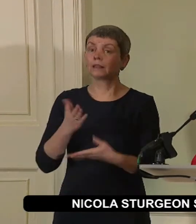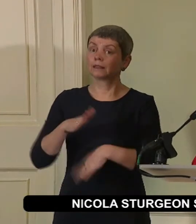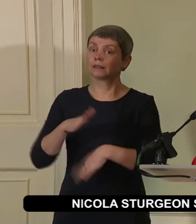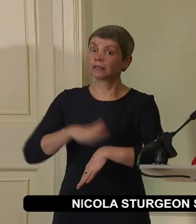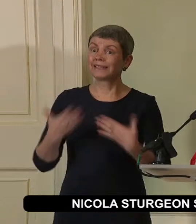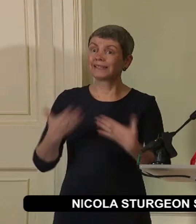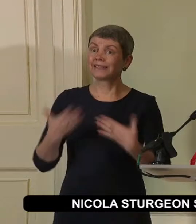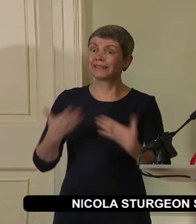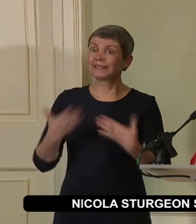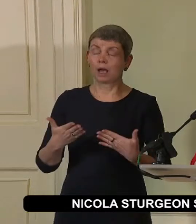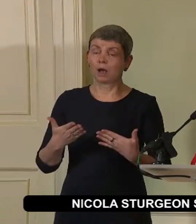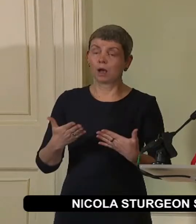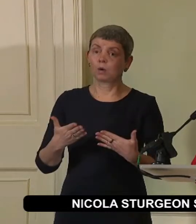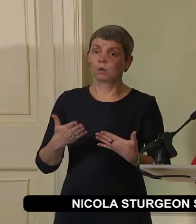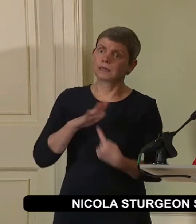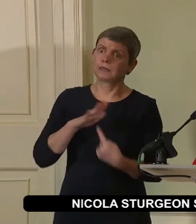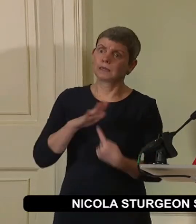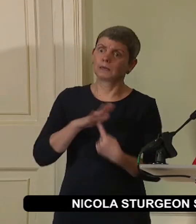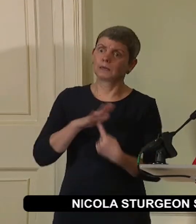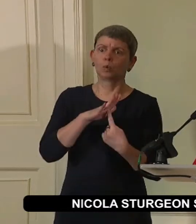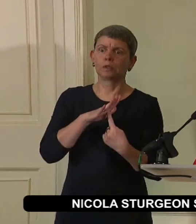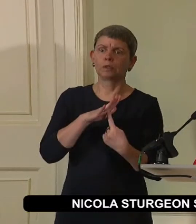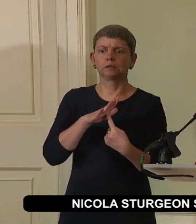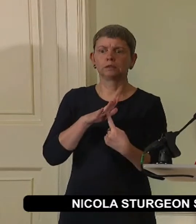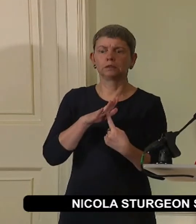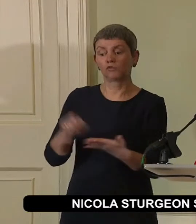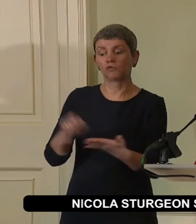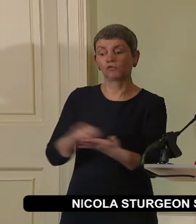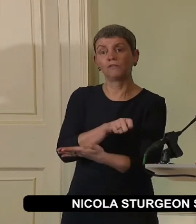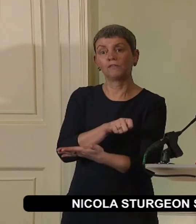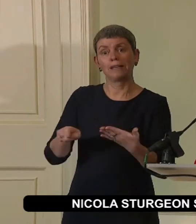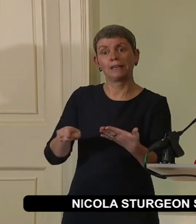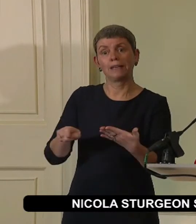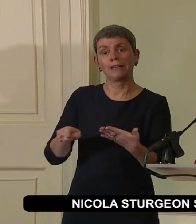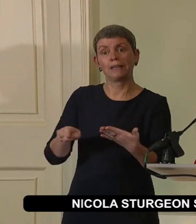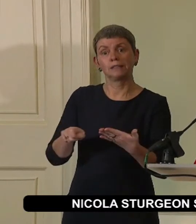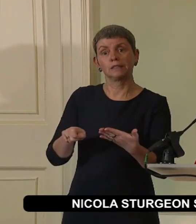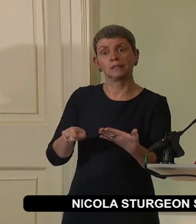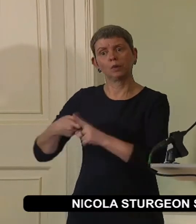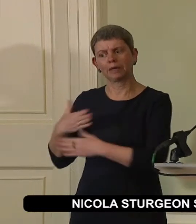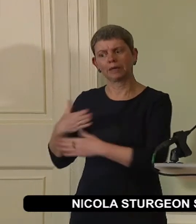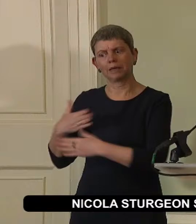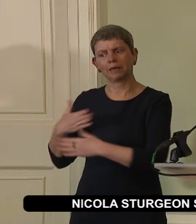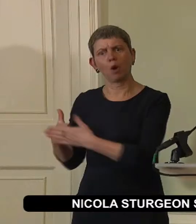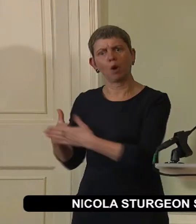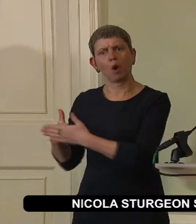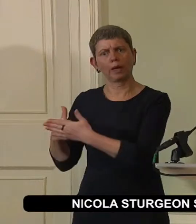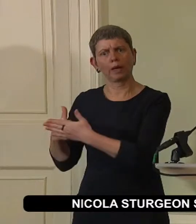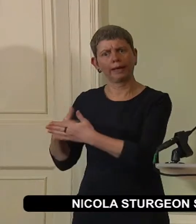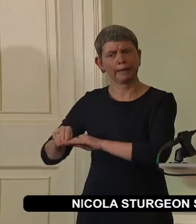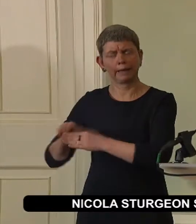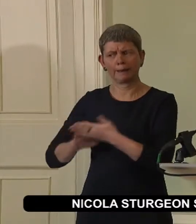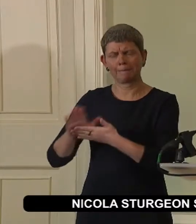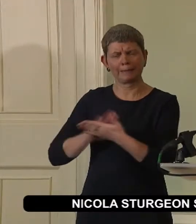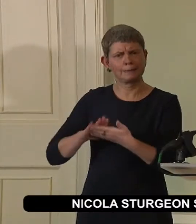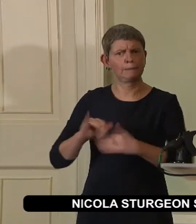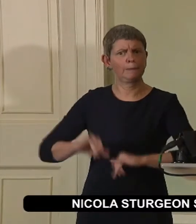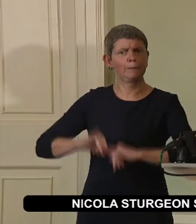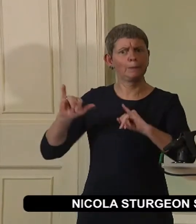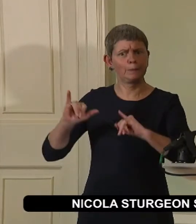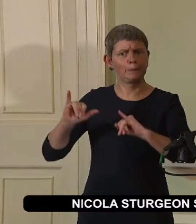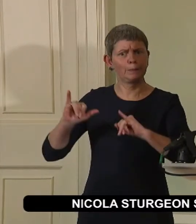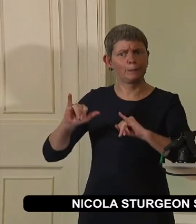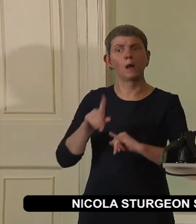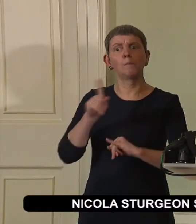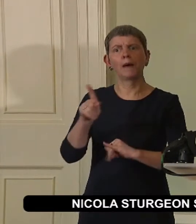of a referendum as the accepted constitutional route to independence is a democratic outrage. But it puts the onus on us